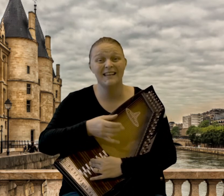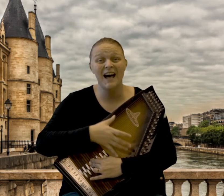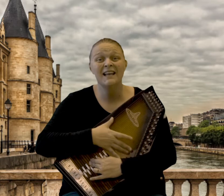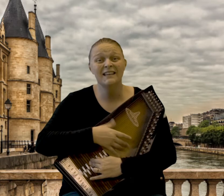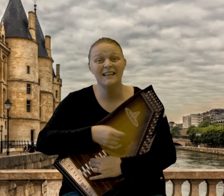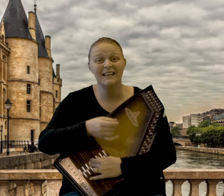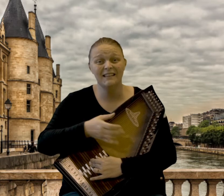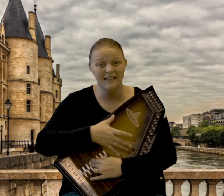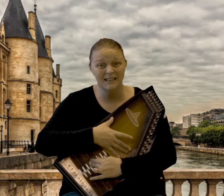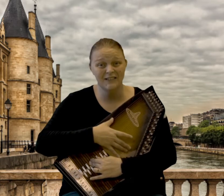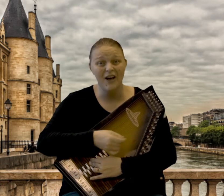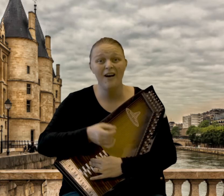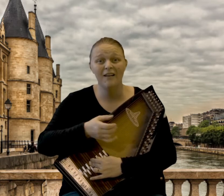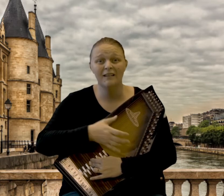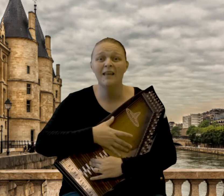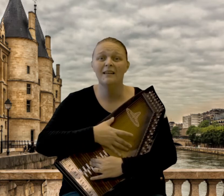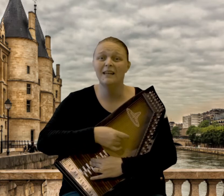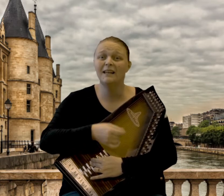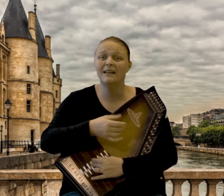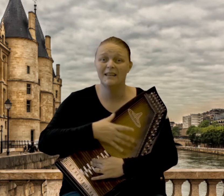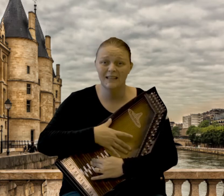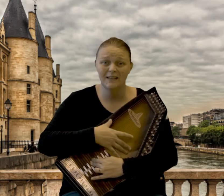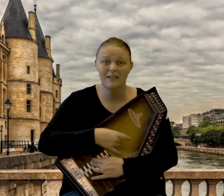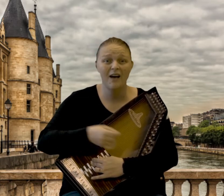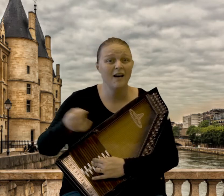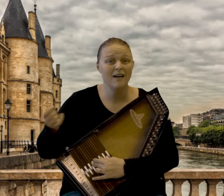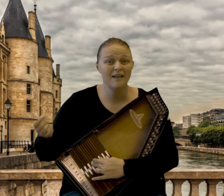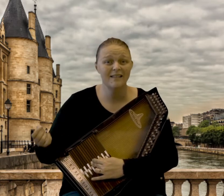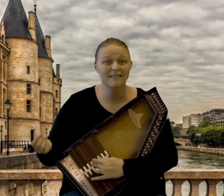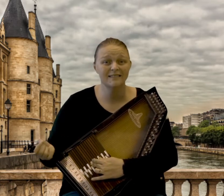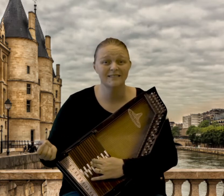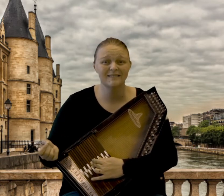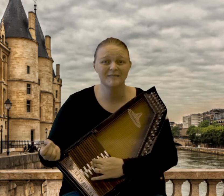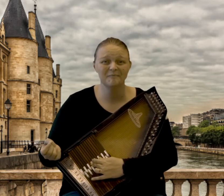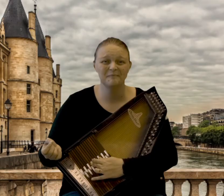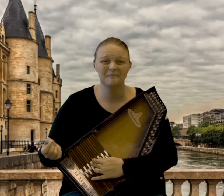mattina, ding, ding, dong, ding, ding, dong.